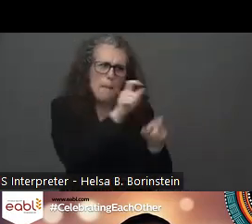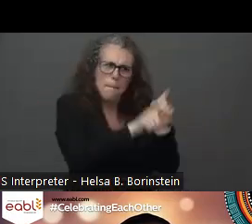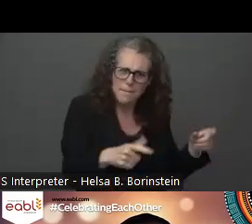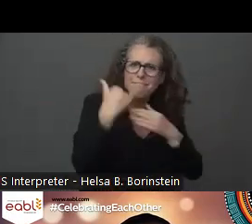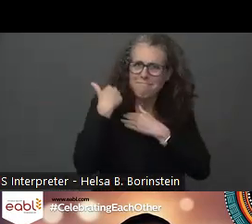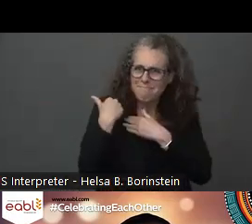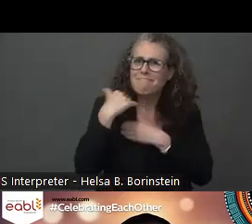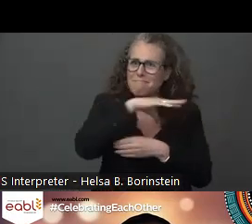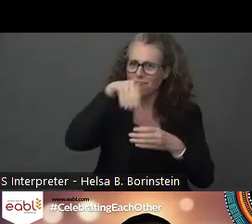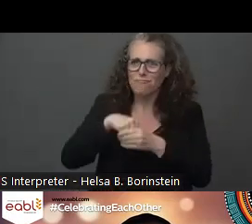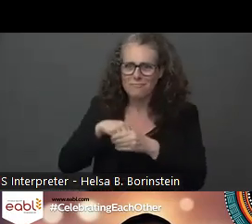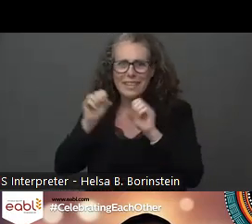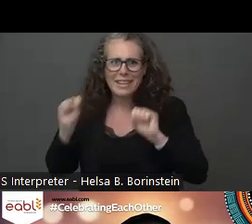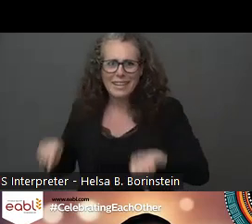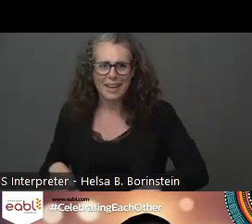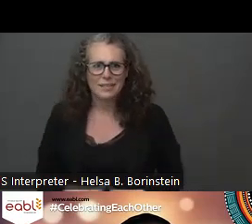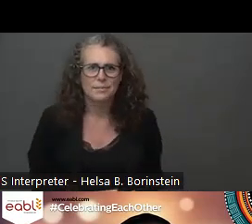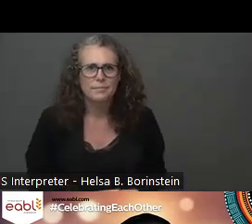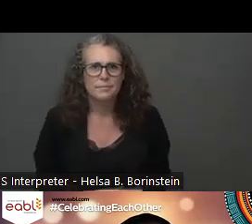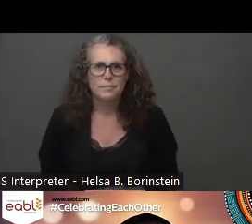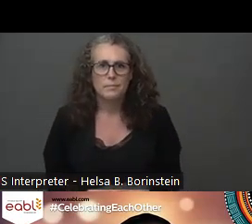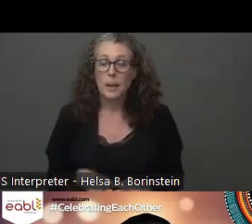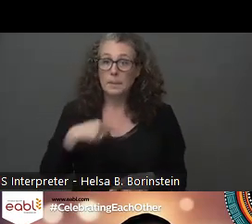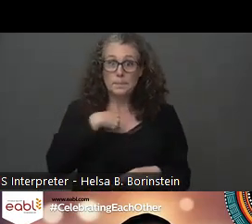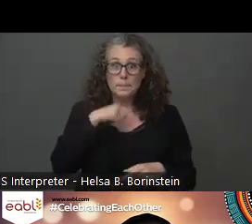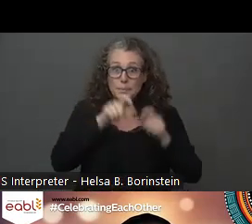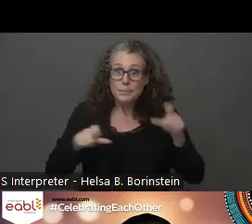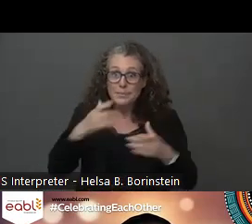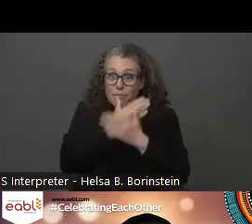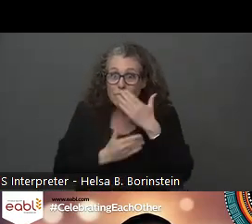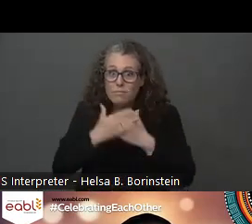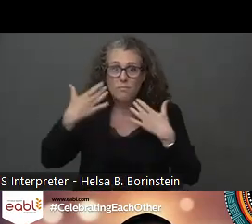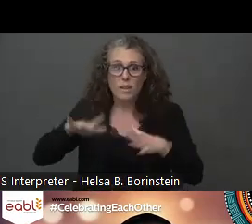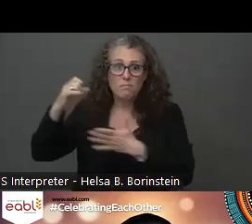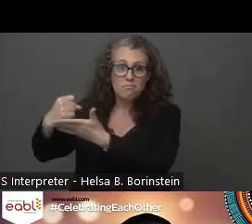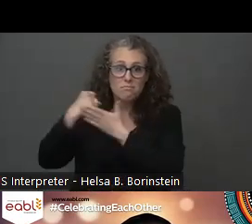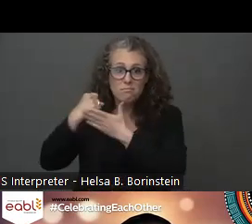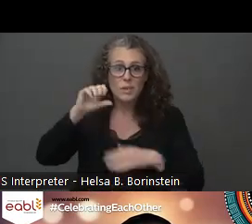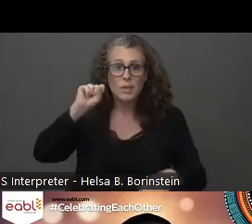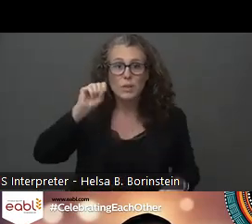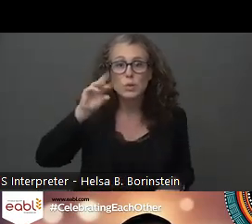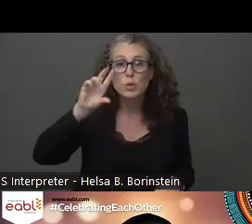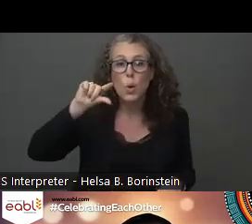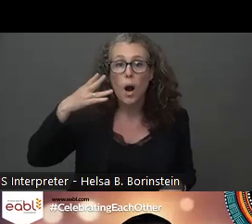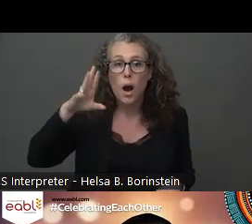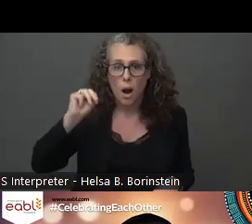They assisted us, especially persons with disability. They were taking sorghum from the doorstep, and then they pay